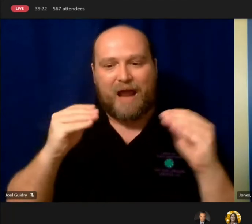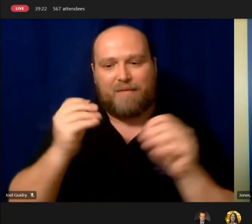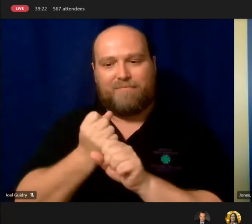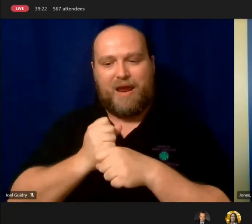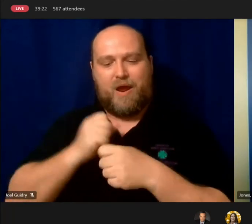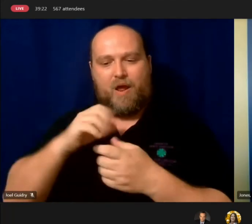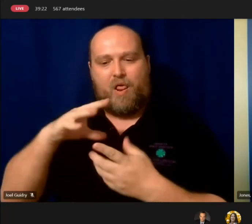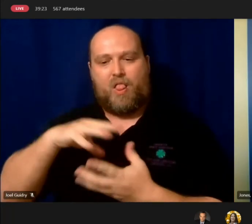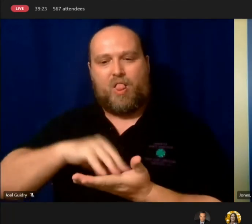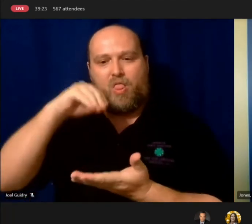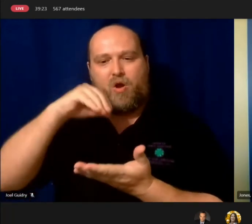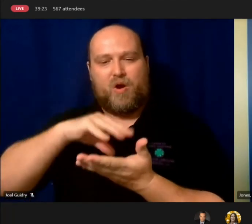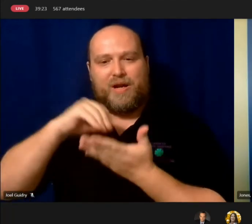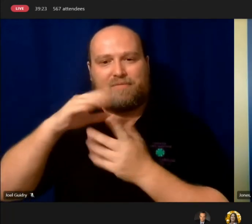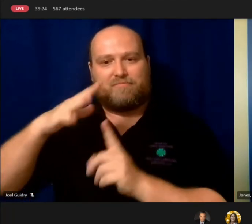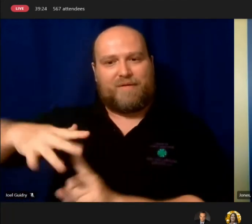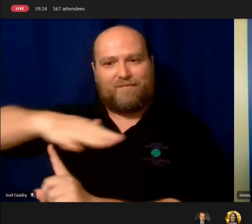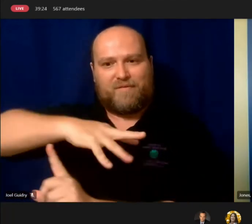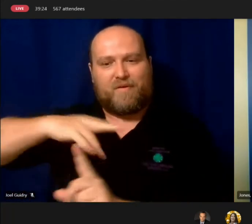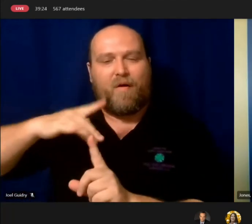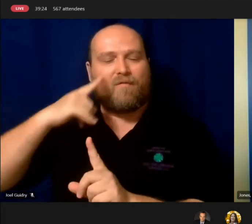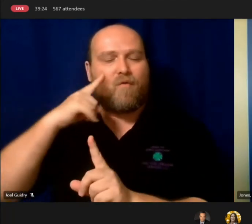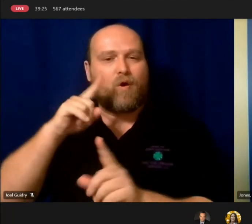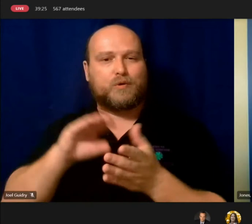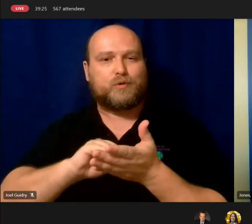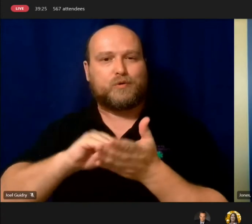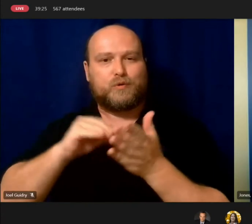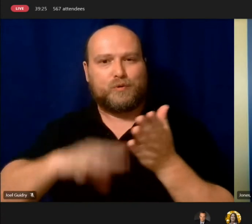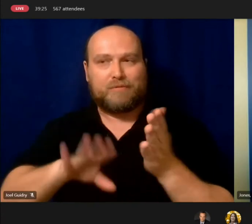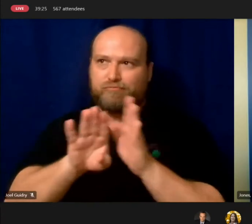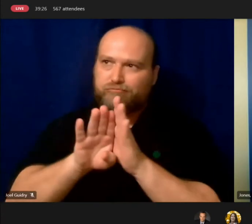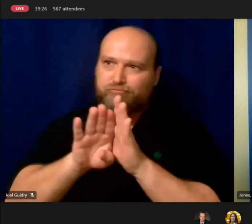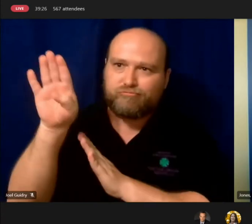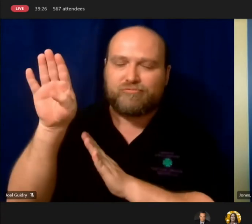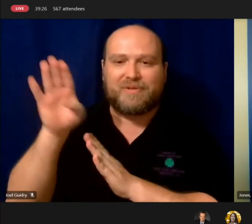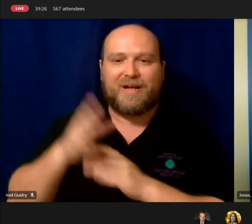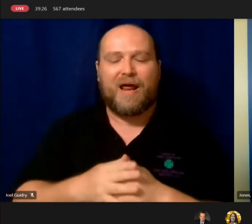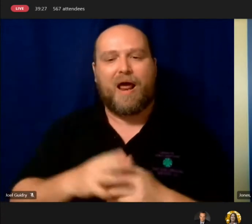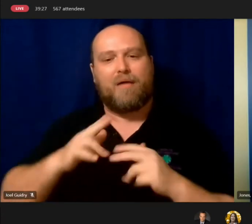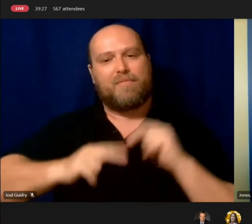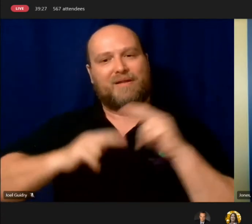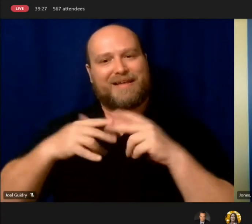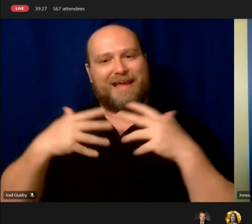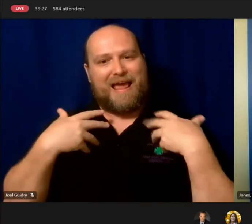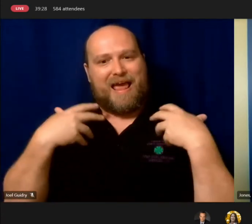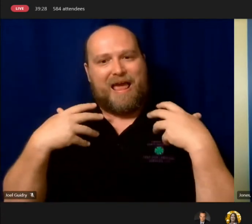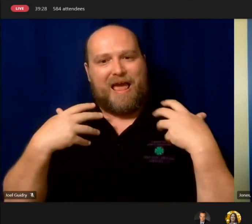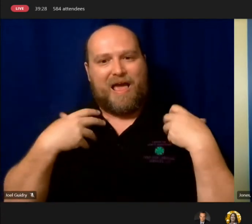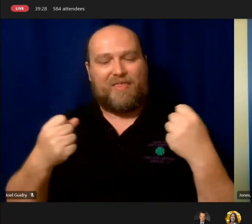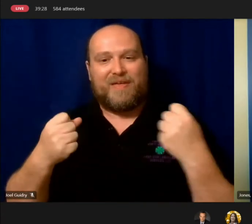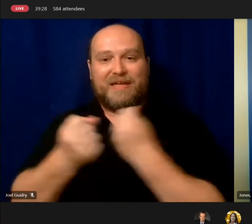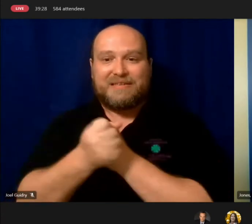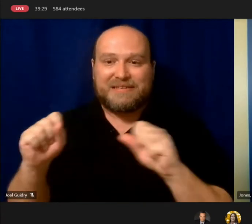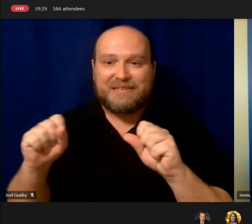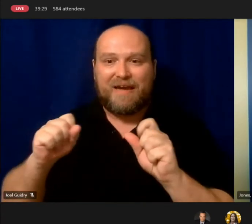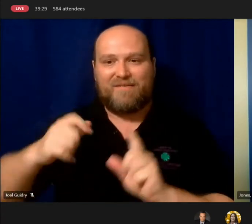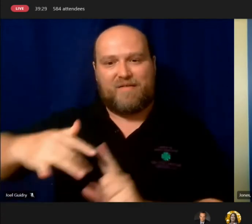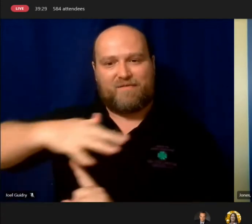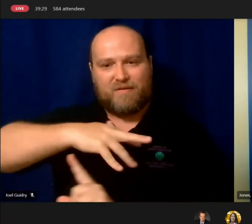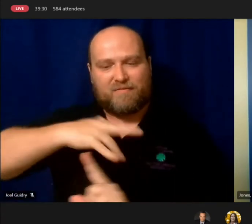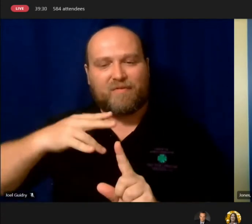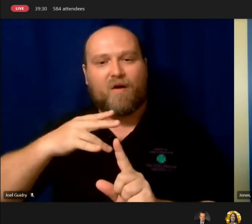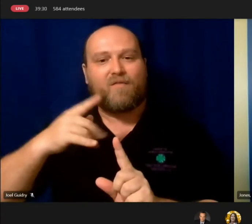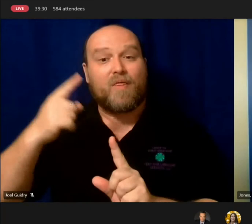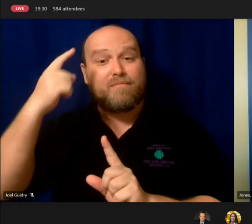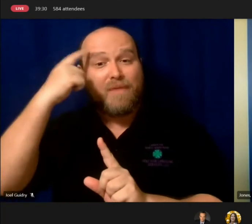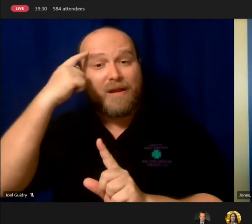a focus on a culture of care and building healthy and safe environments for the mental, emotional, and physical